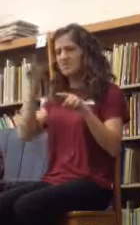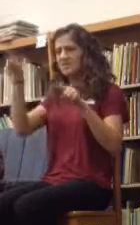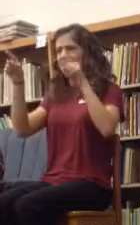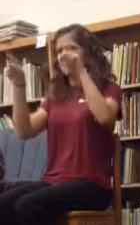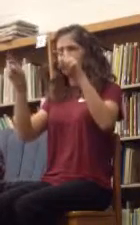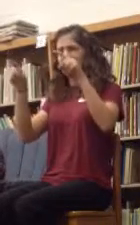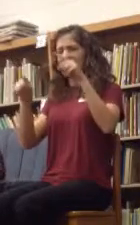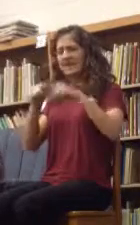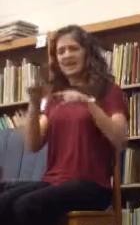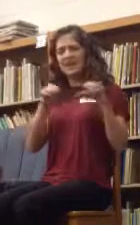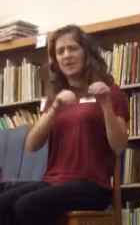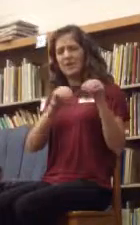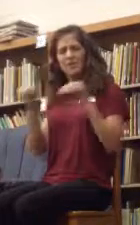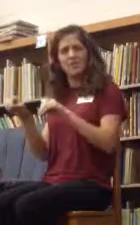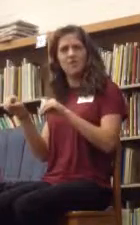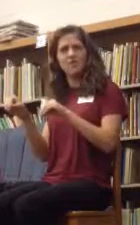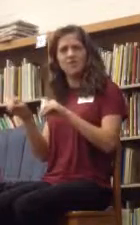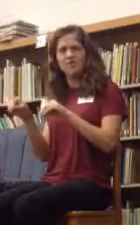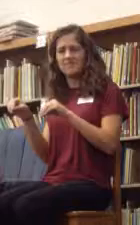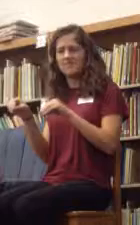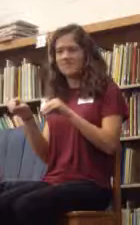rigid and cramped. Yes, Hannah?